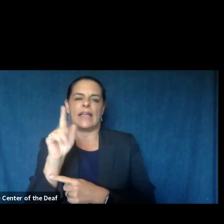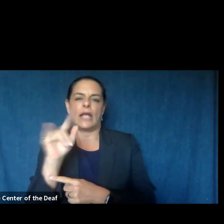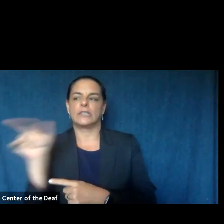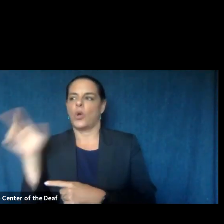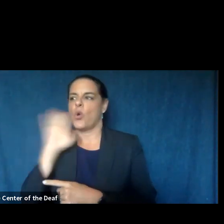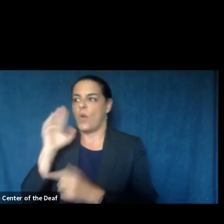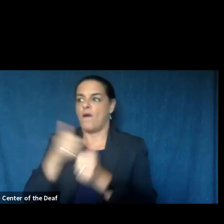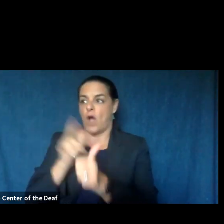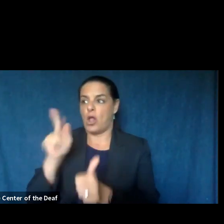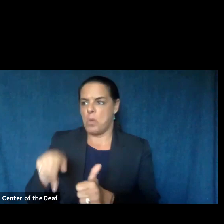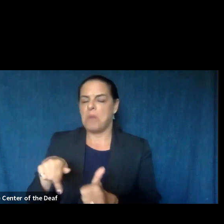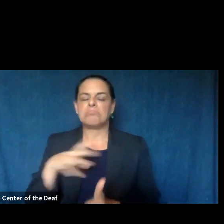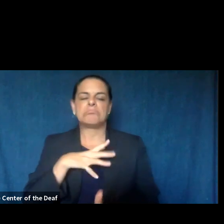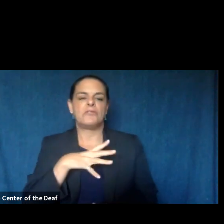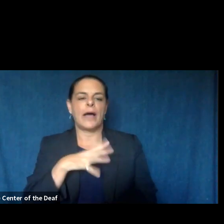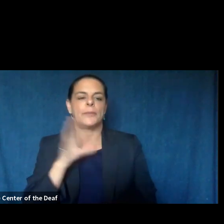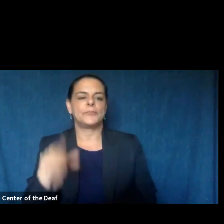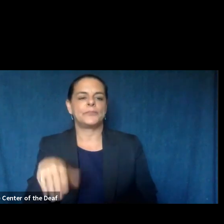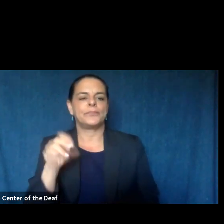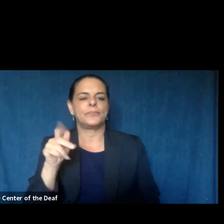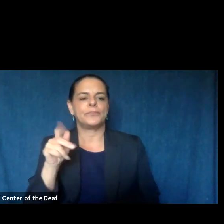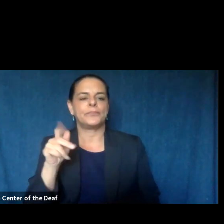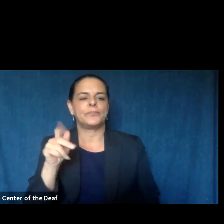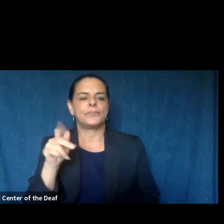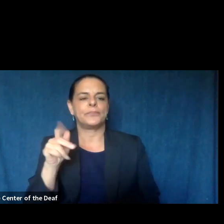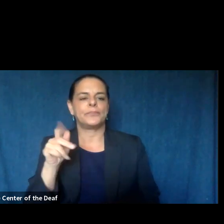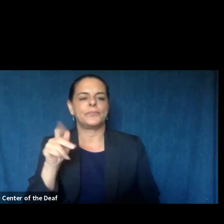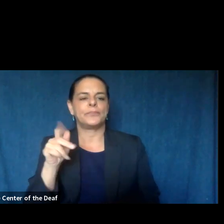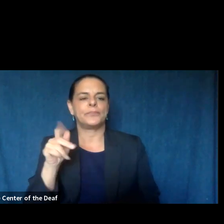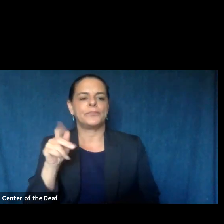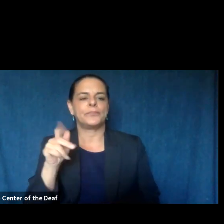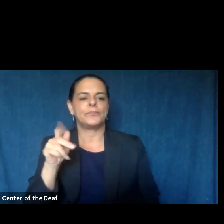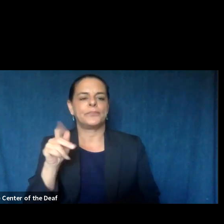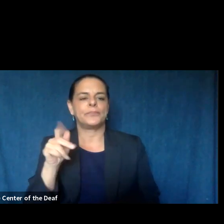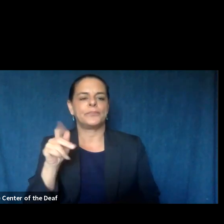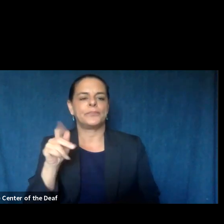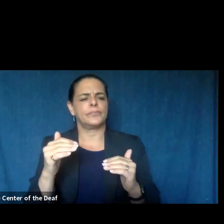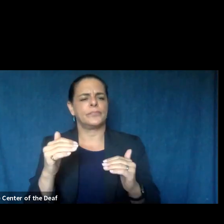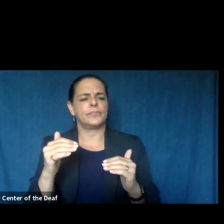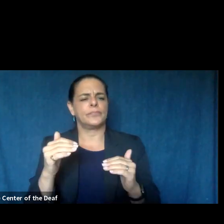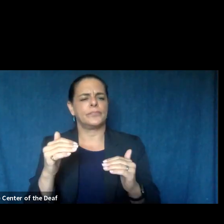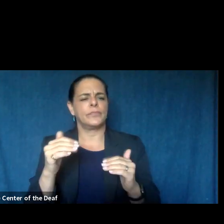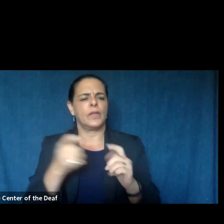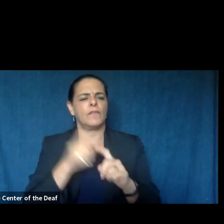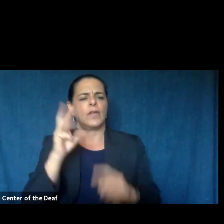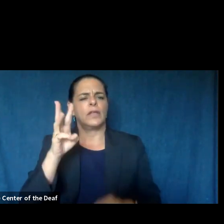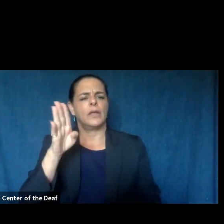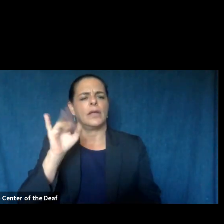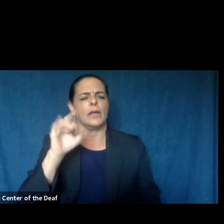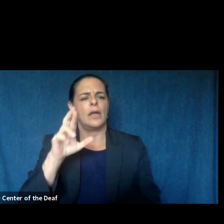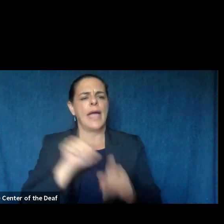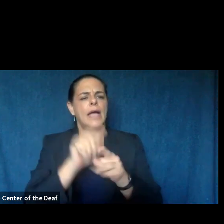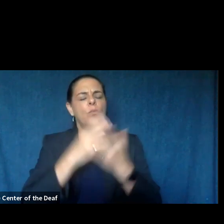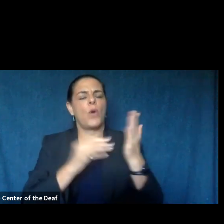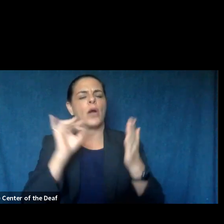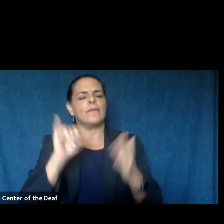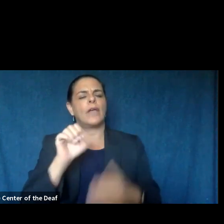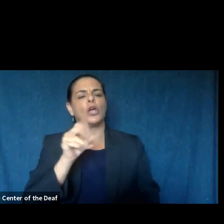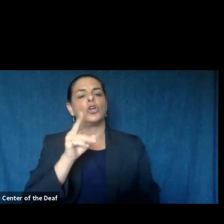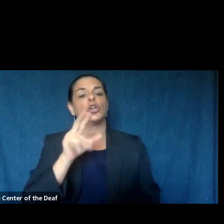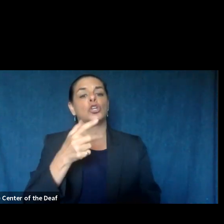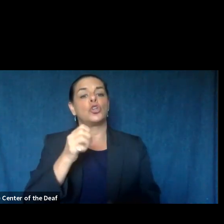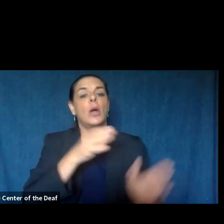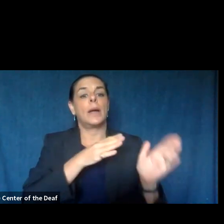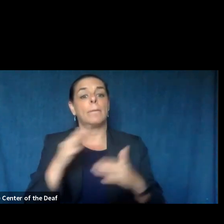Does that work? Yes. Okay. Okay, we can move to the next question. This is also from Grace with WBIR. As a part of that surge plan,